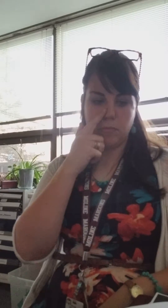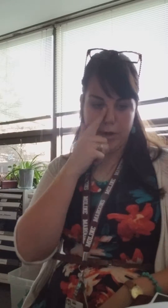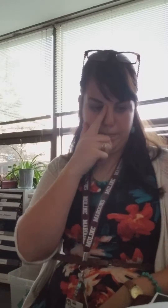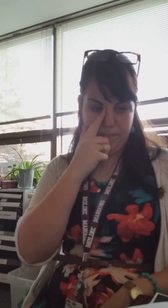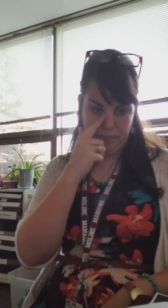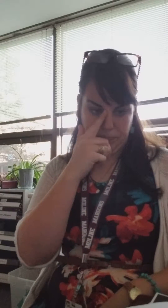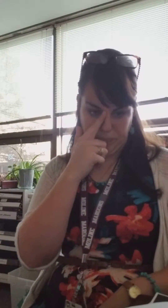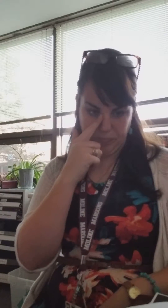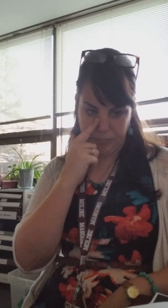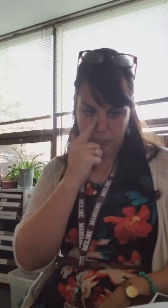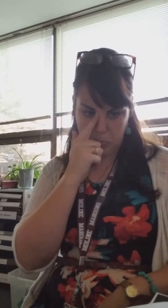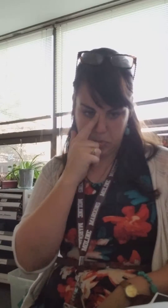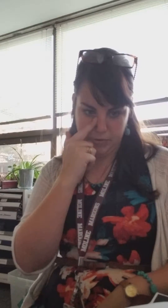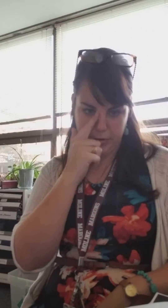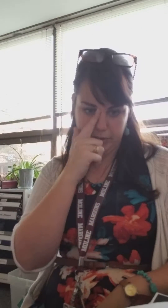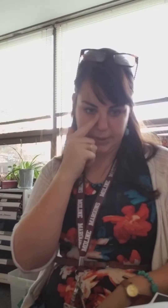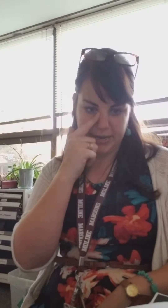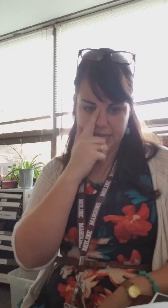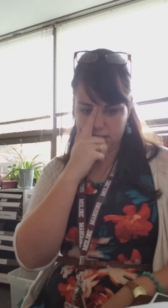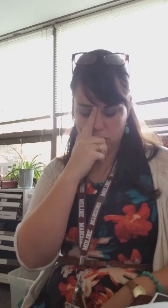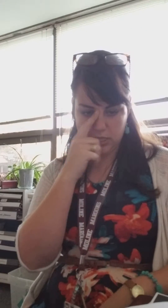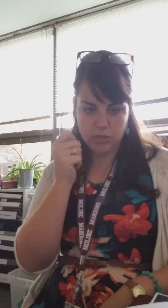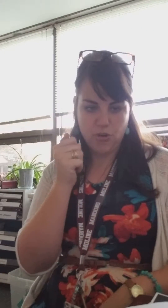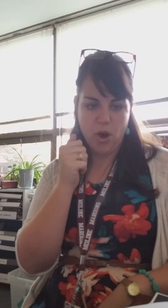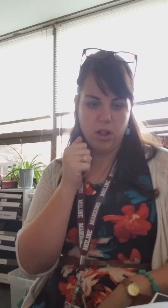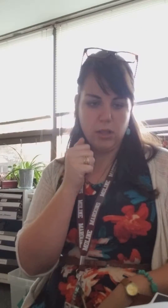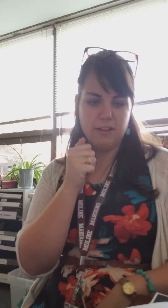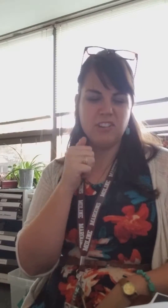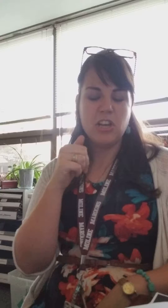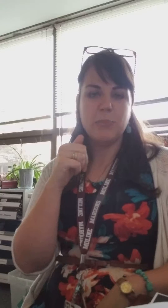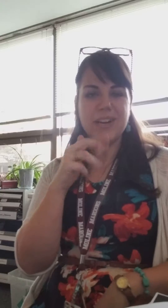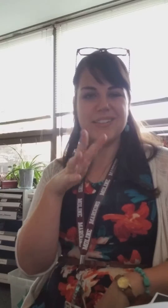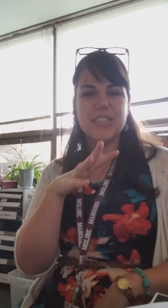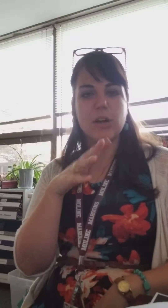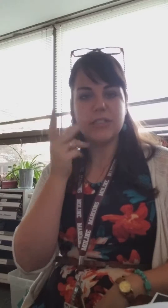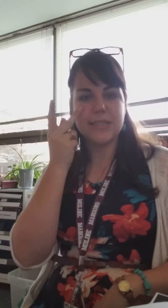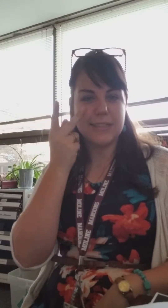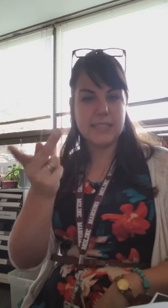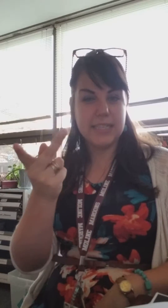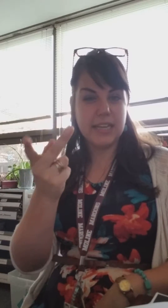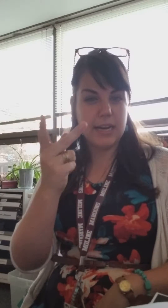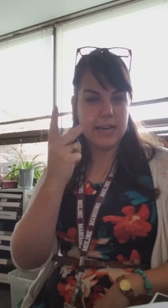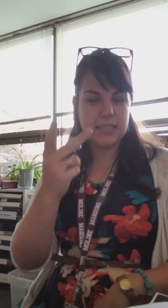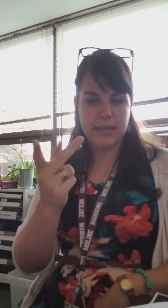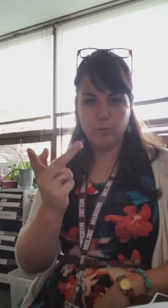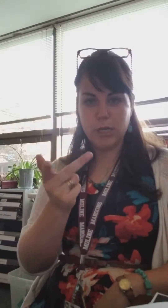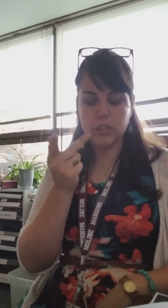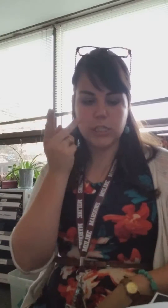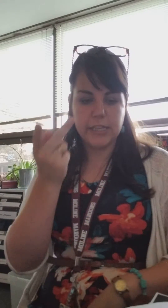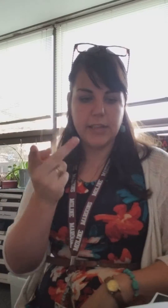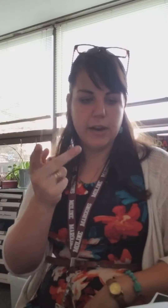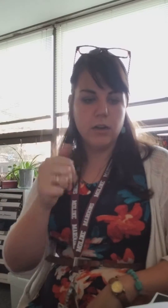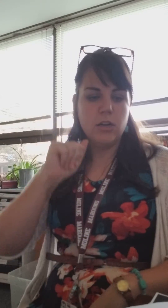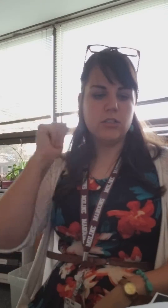well, it wouldn't really make sense just to do all love. But I did notice that the C kind of has to get rushed in there.